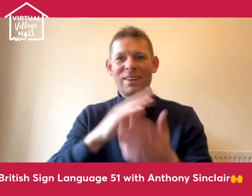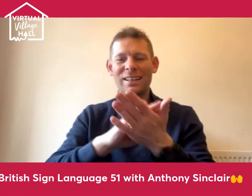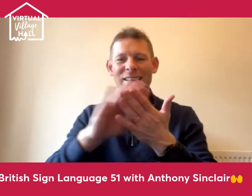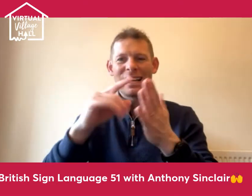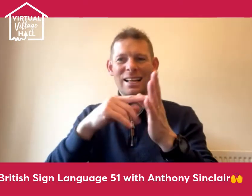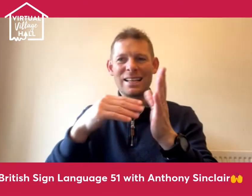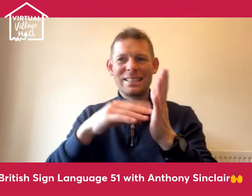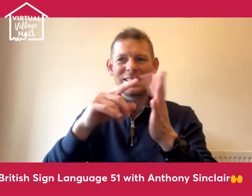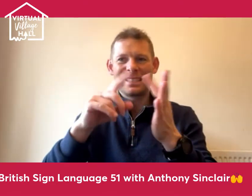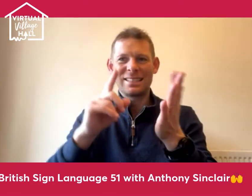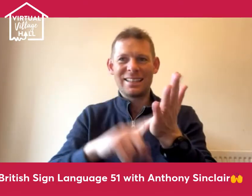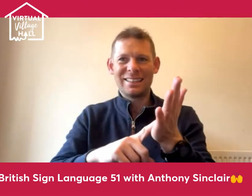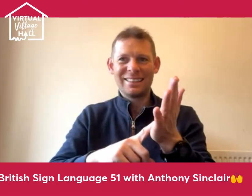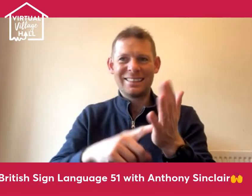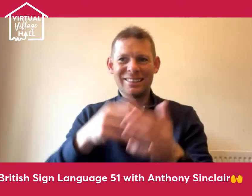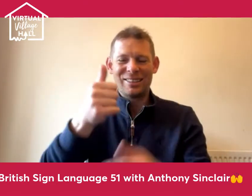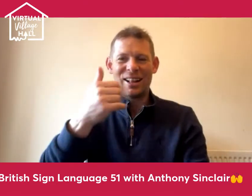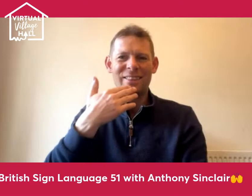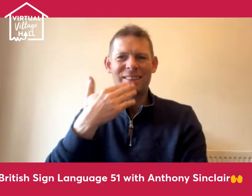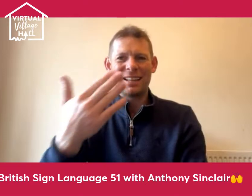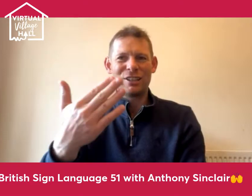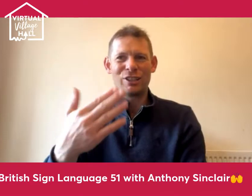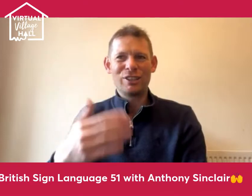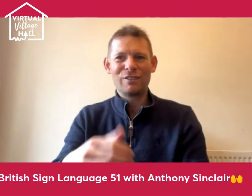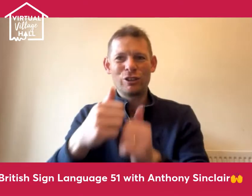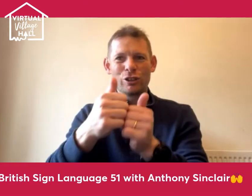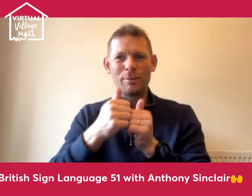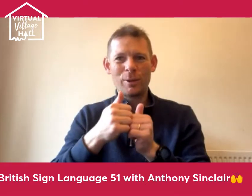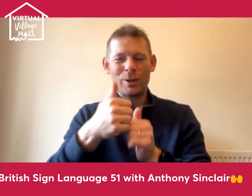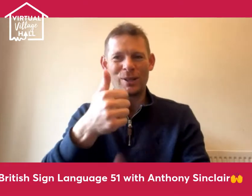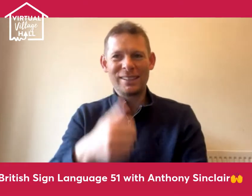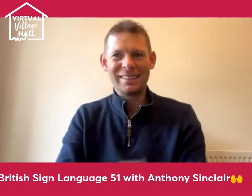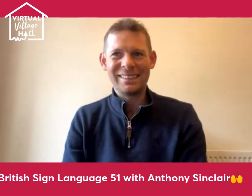Oh, thank you, lovely Hazel. Thank you for clarifying.